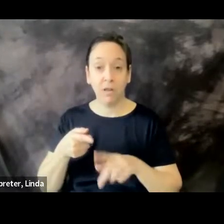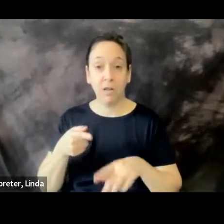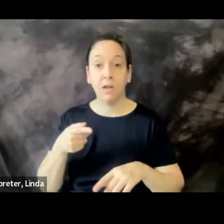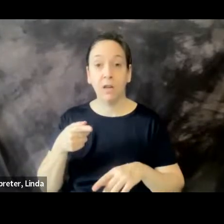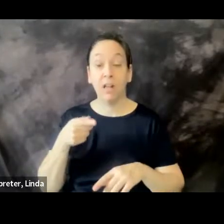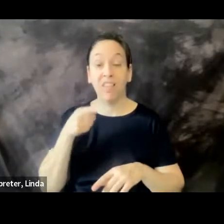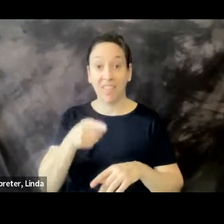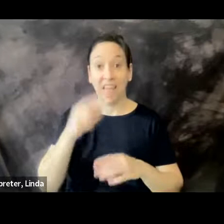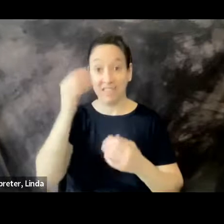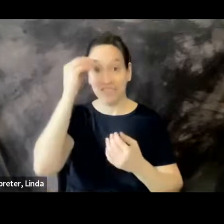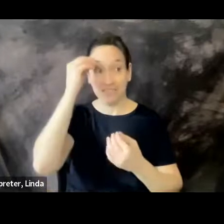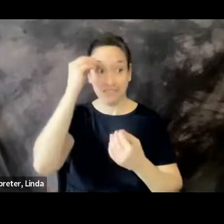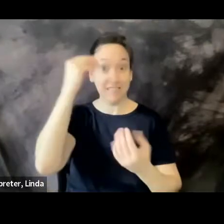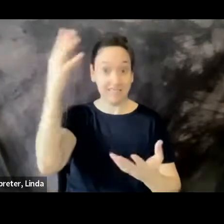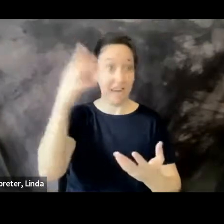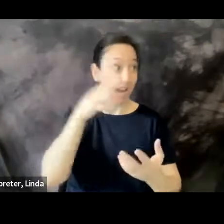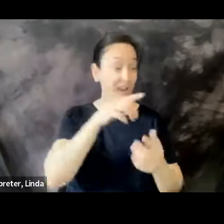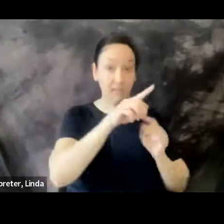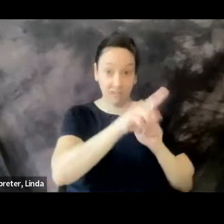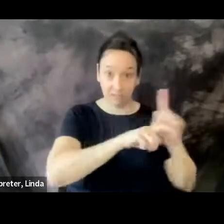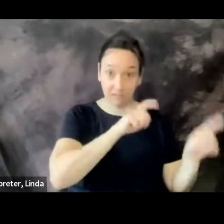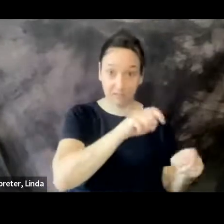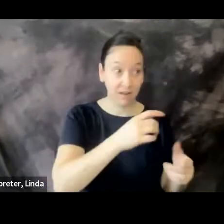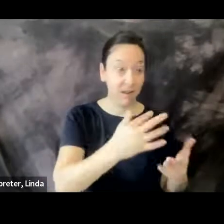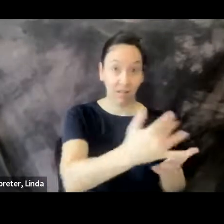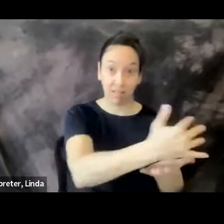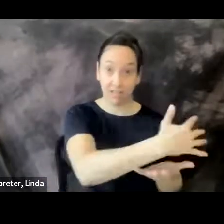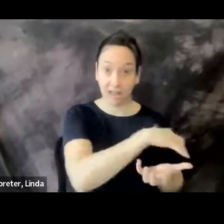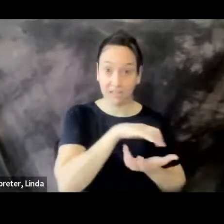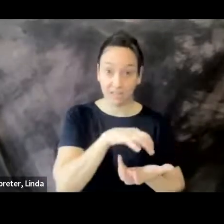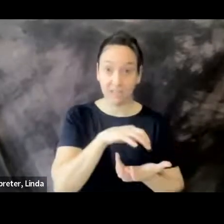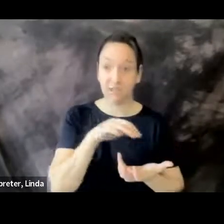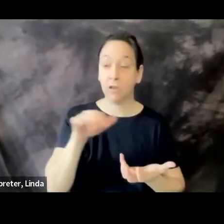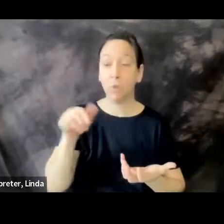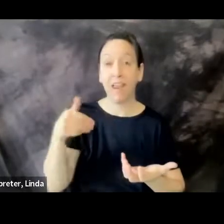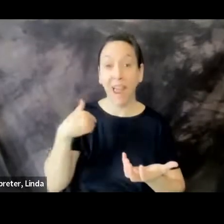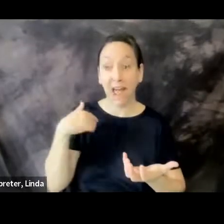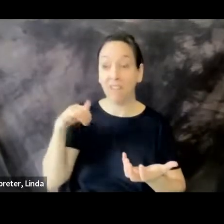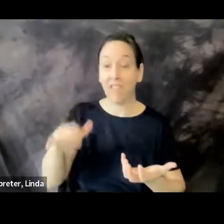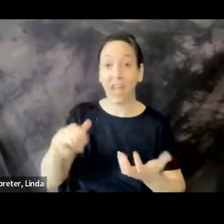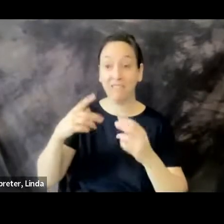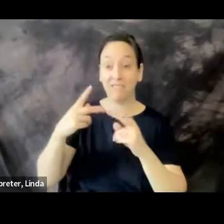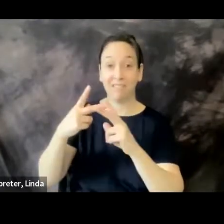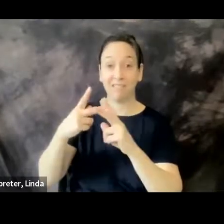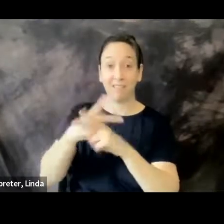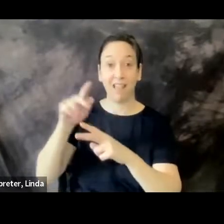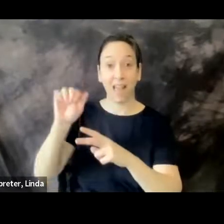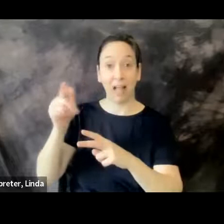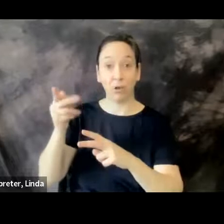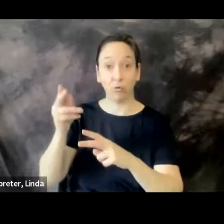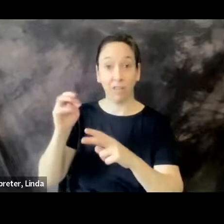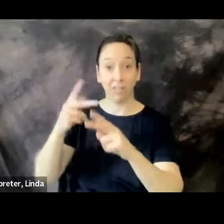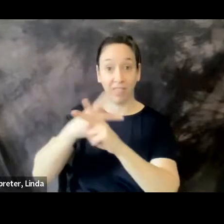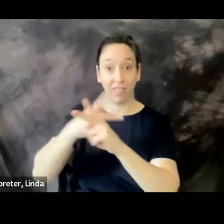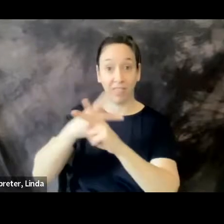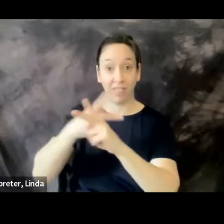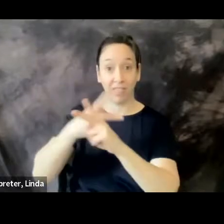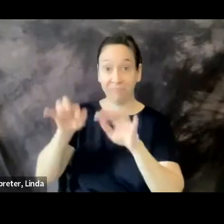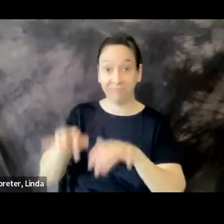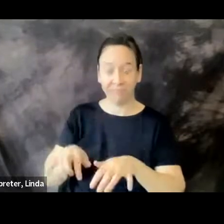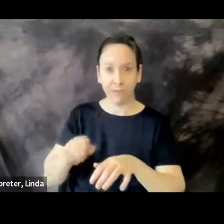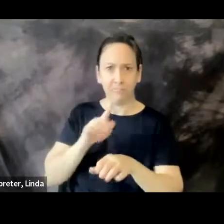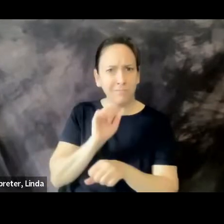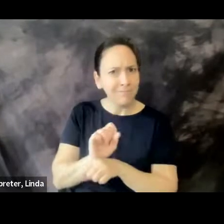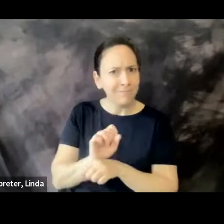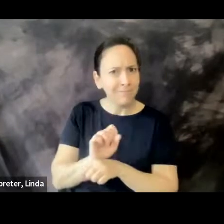data that is being collected and being put through this algorithm is actually determining the correct amount of benefits